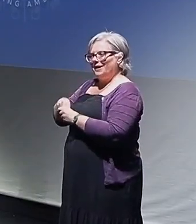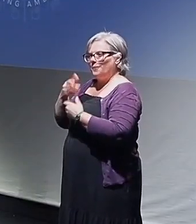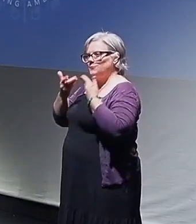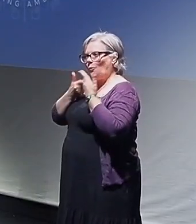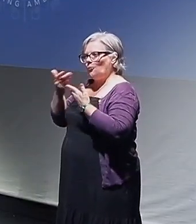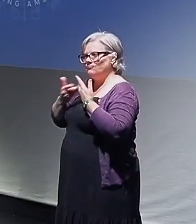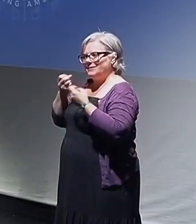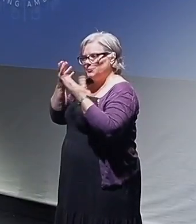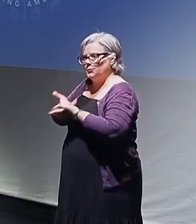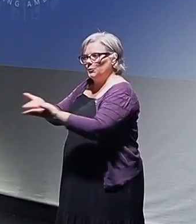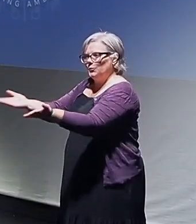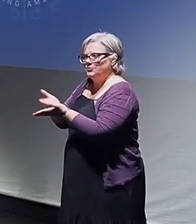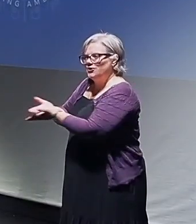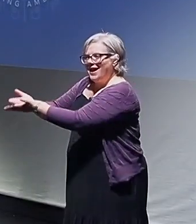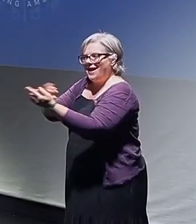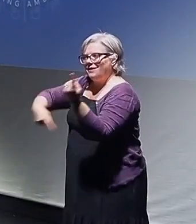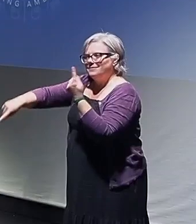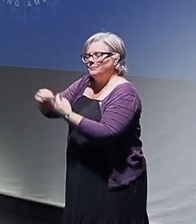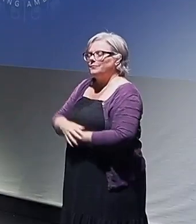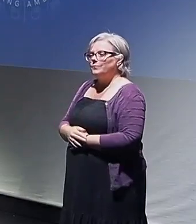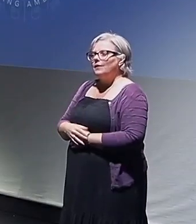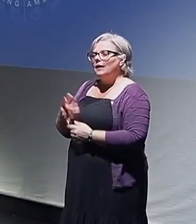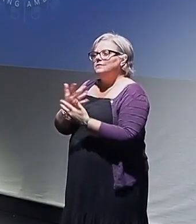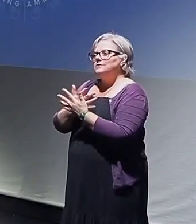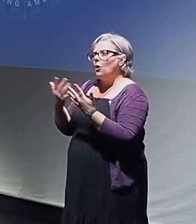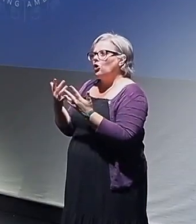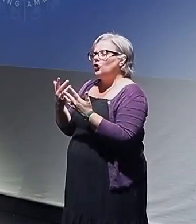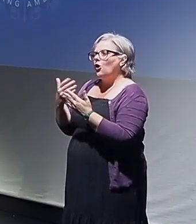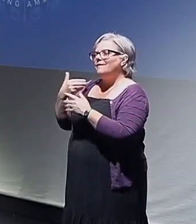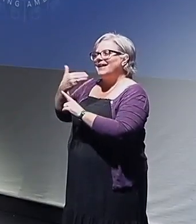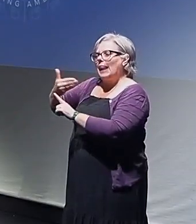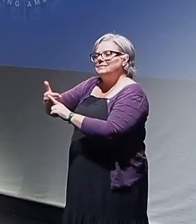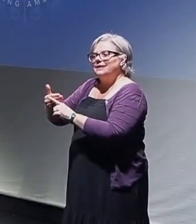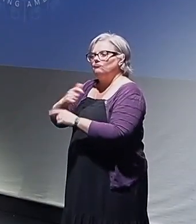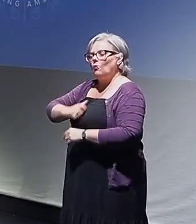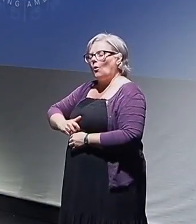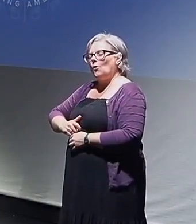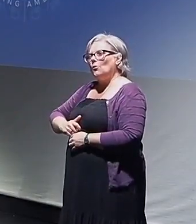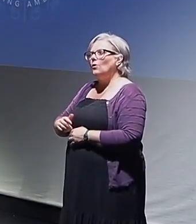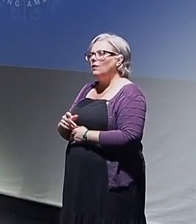stories. So there's classic roles, but I want to keep